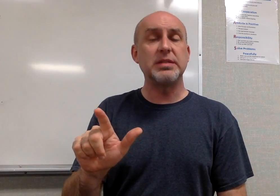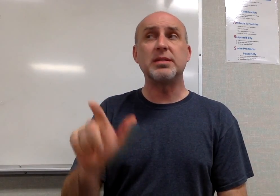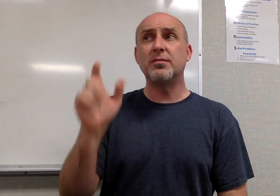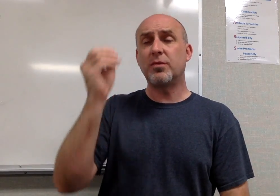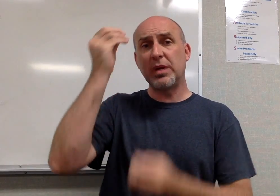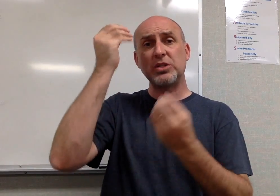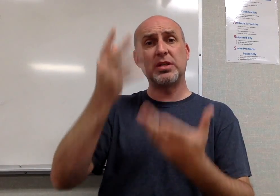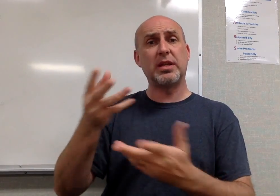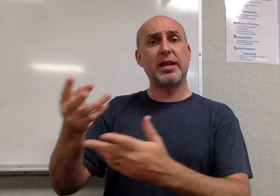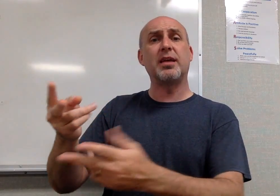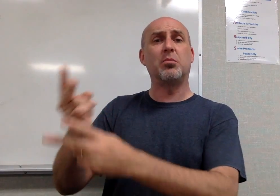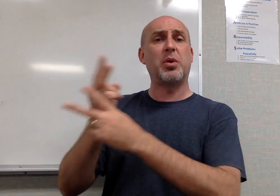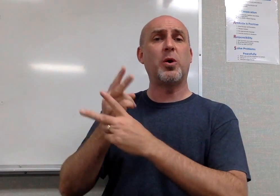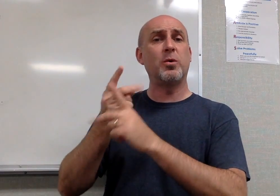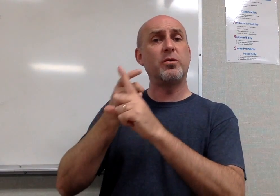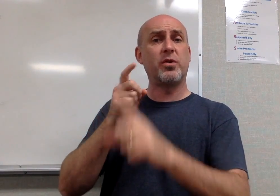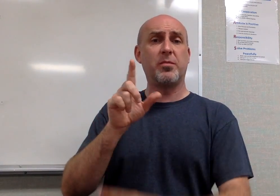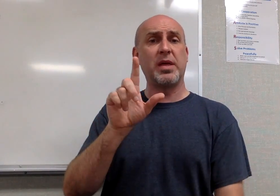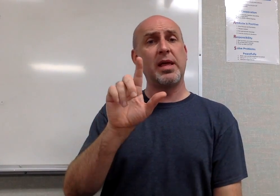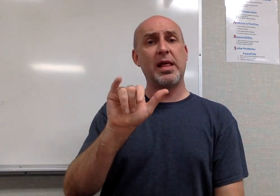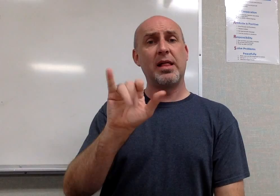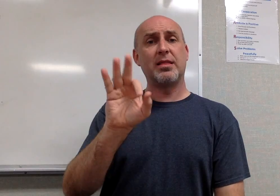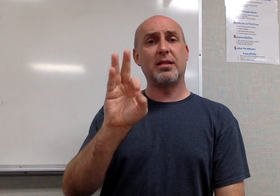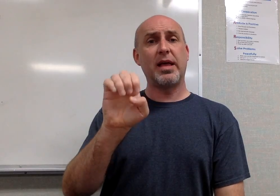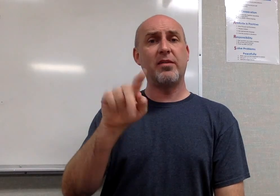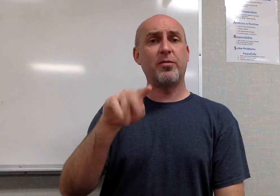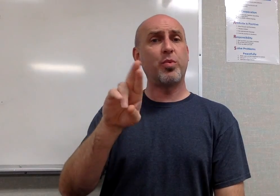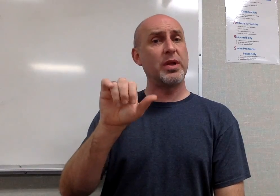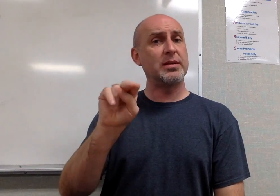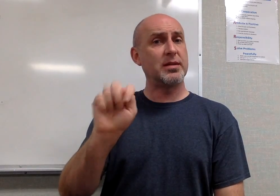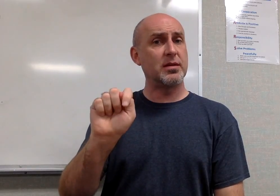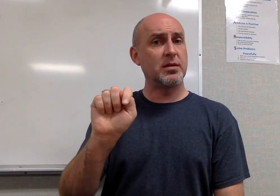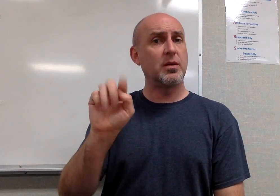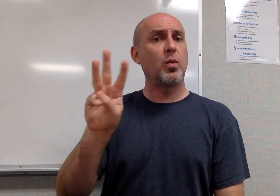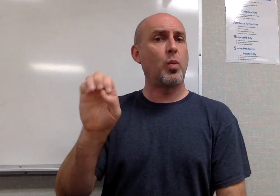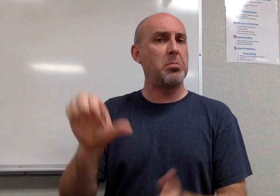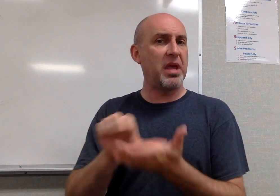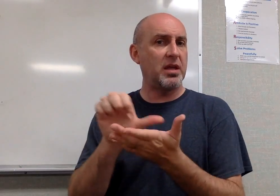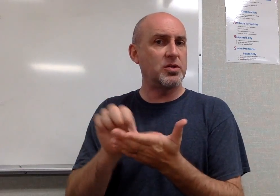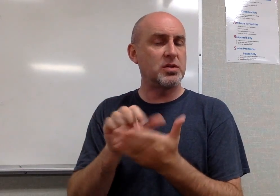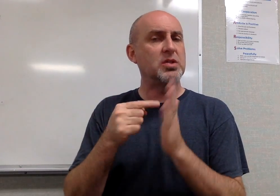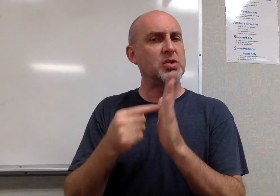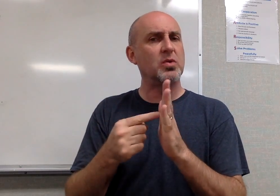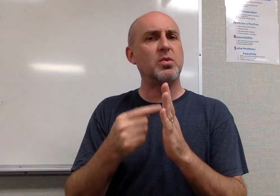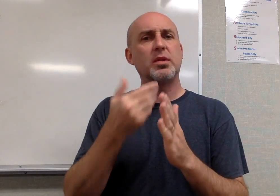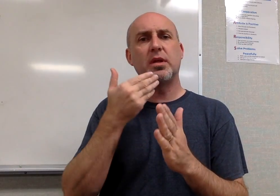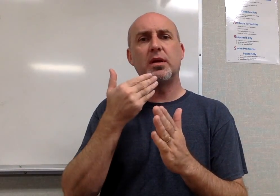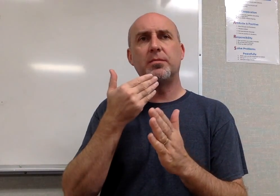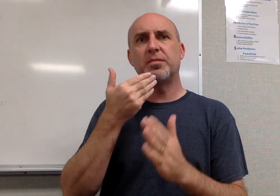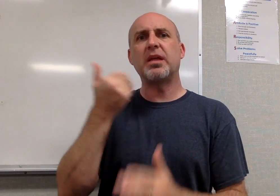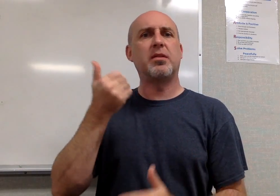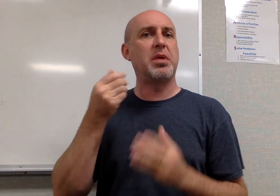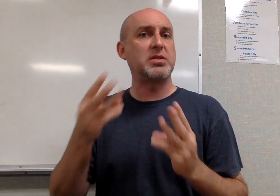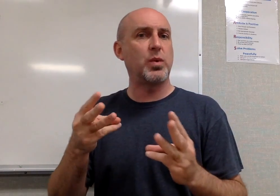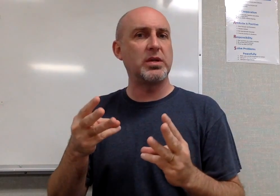is information that I kind of borrowed from the Life Print webpage. They showed the best way